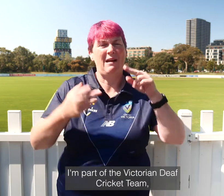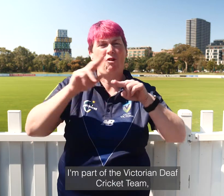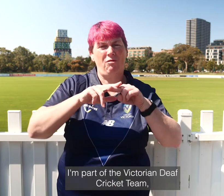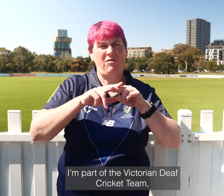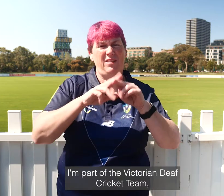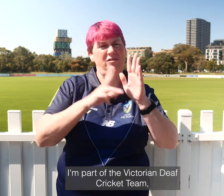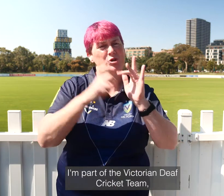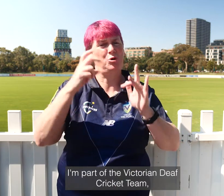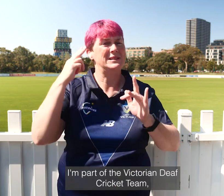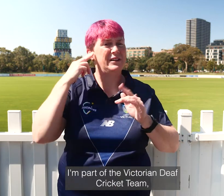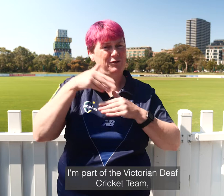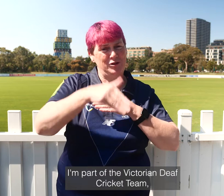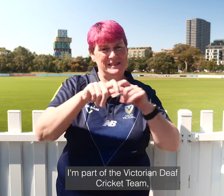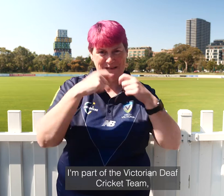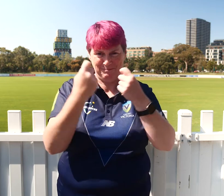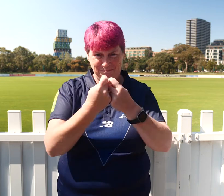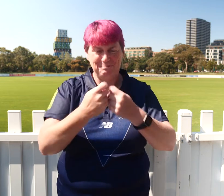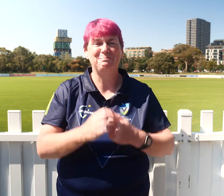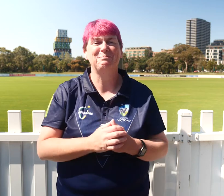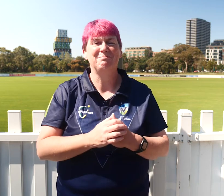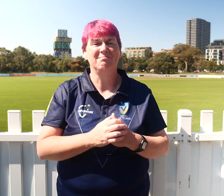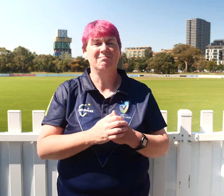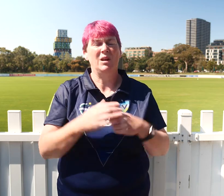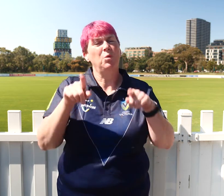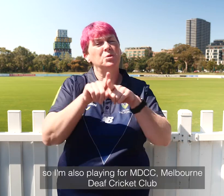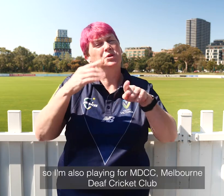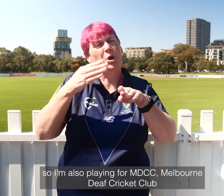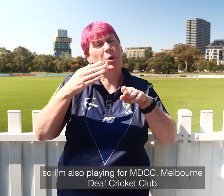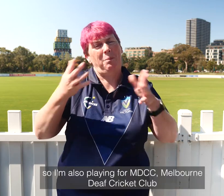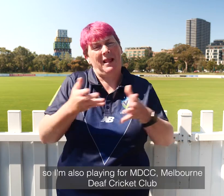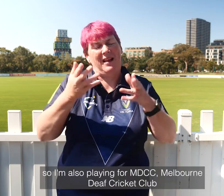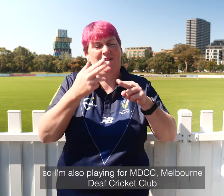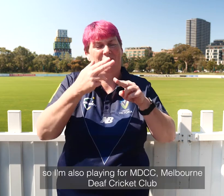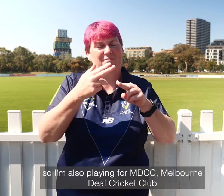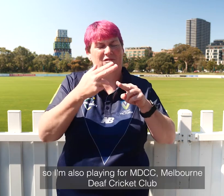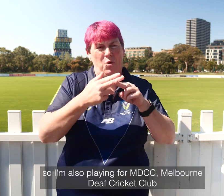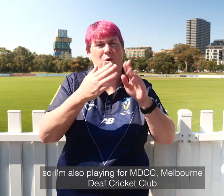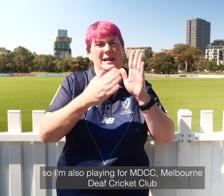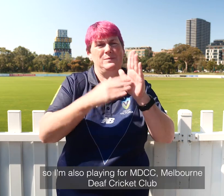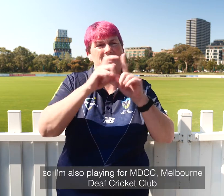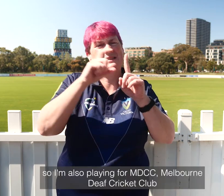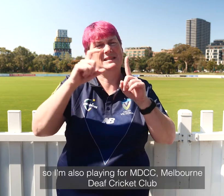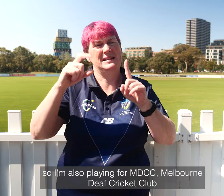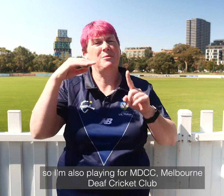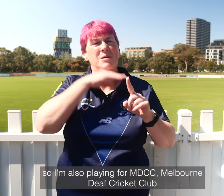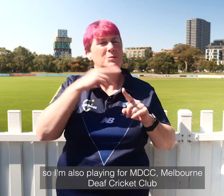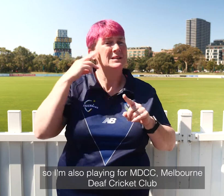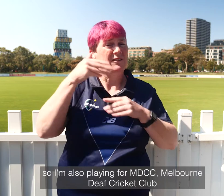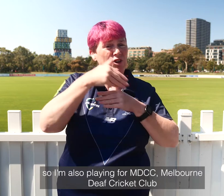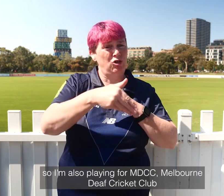I'm part of the Victorian Deaf Cricket Team. So I'm also playing for MDCC, Melbourne Deaf Cricket